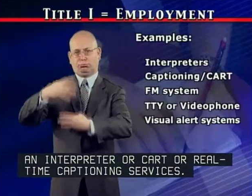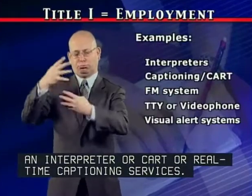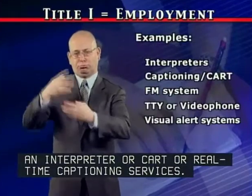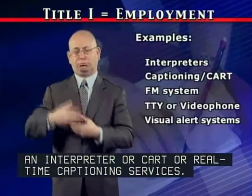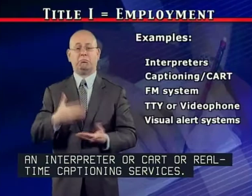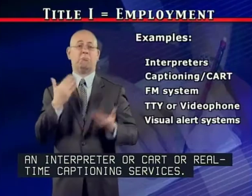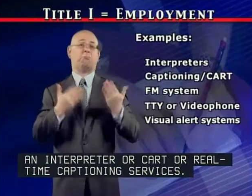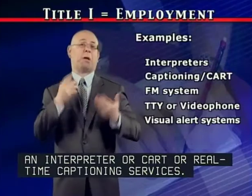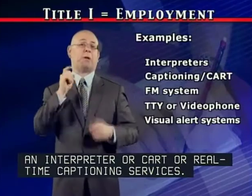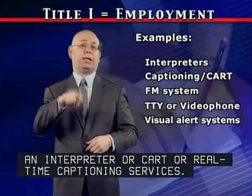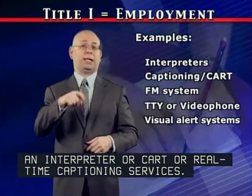services.